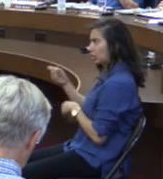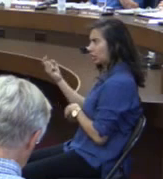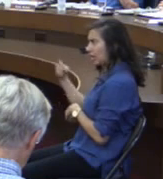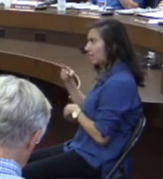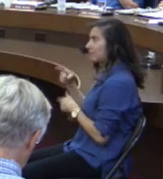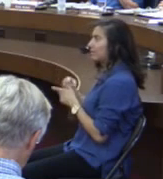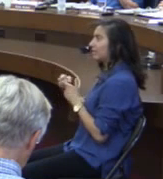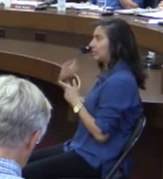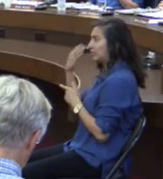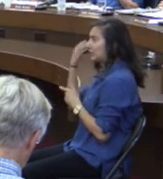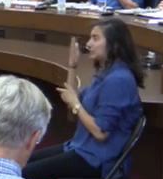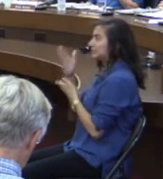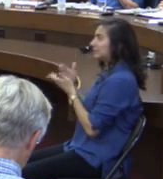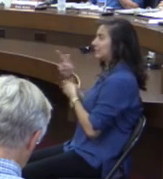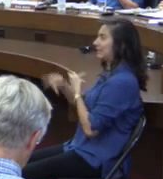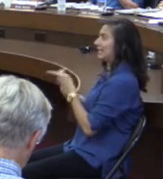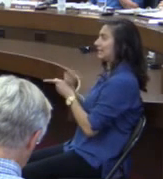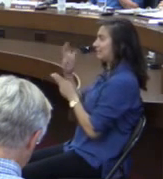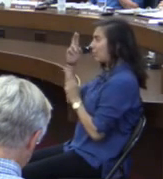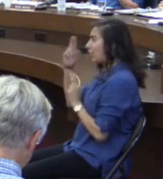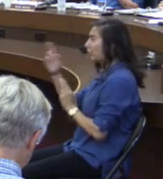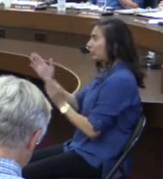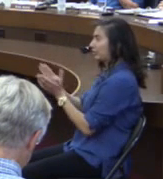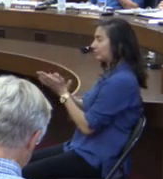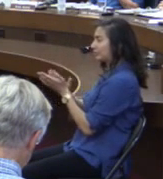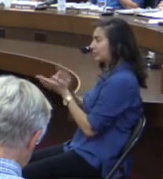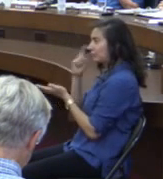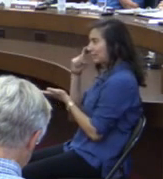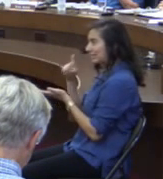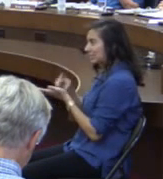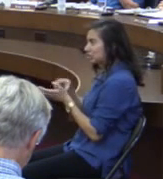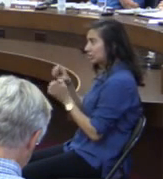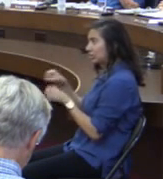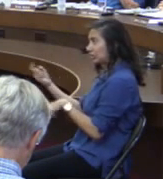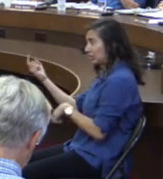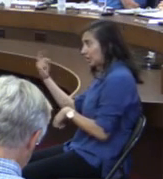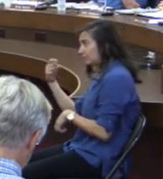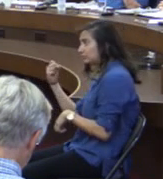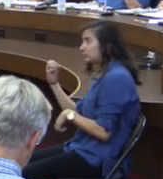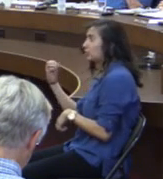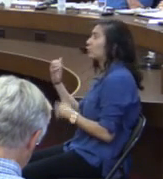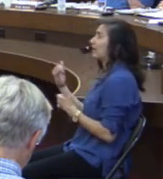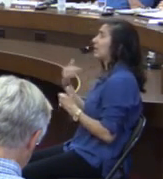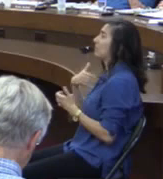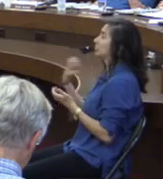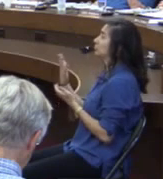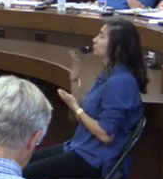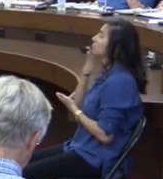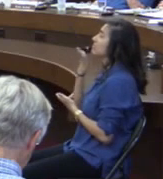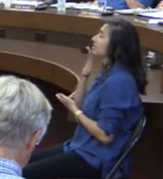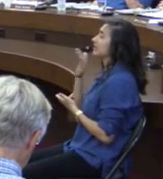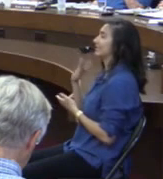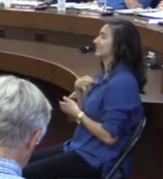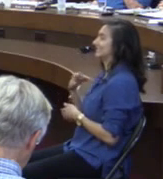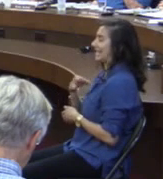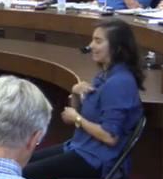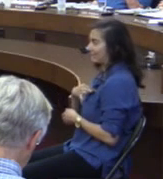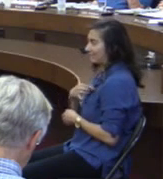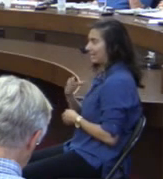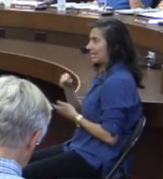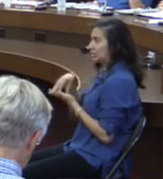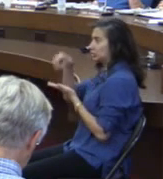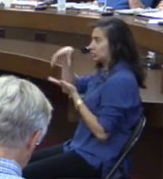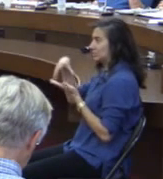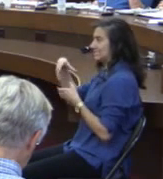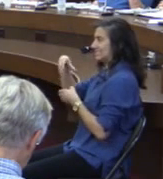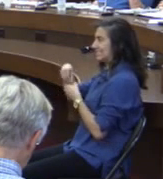under some umbrella of fanfare, he could get recognized. And so I want to thank, first of all, the staff in our Student